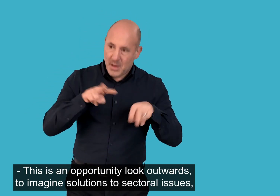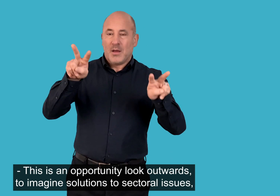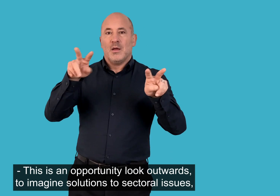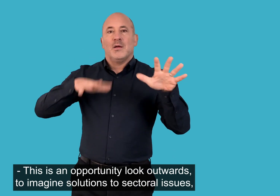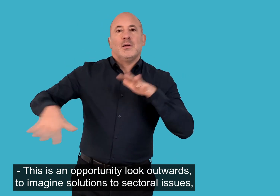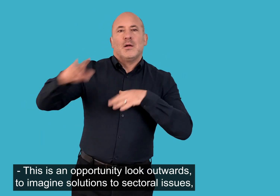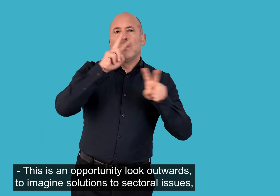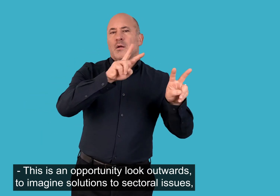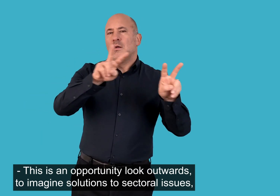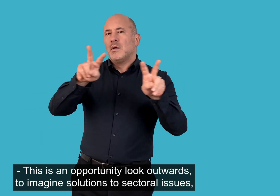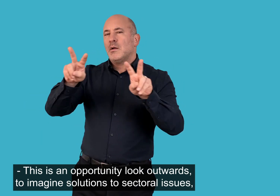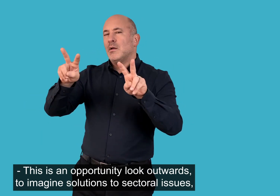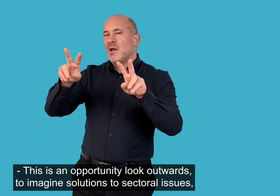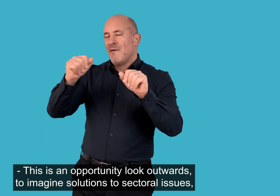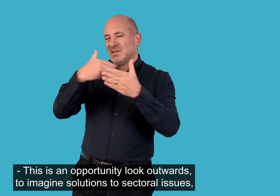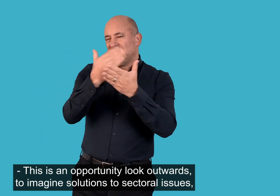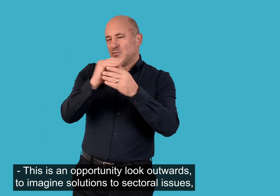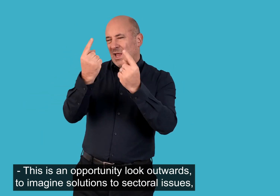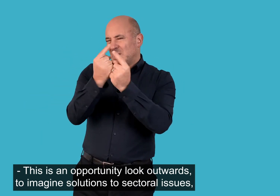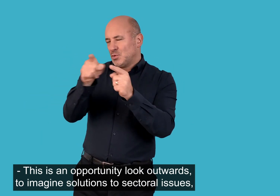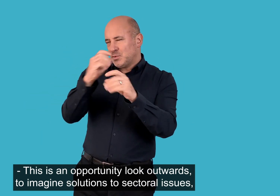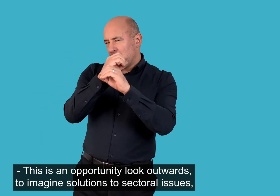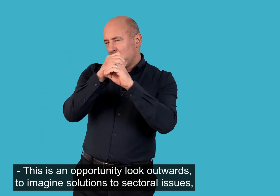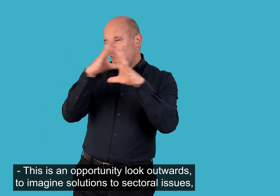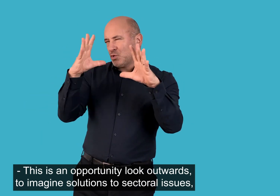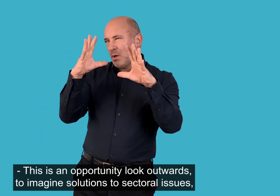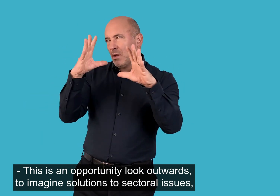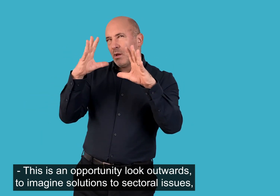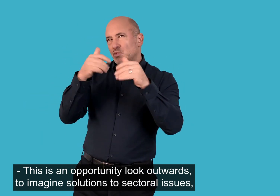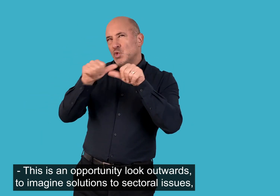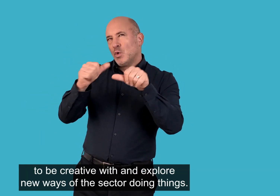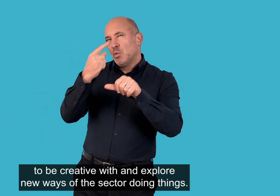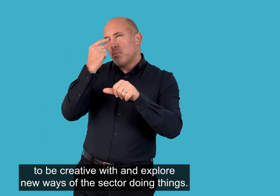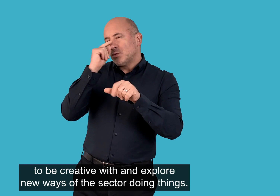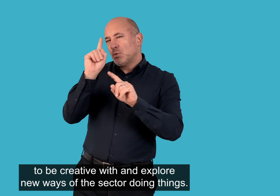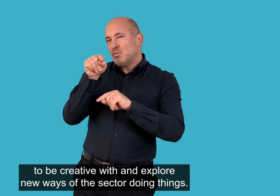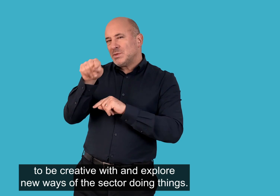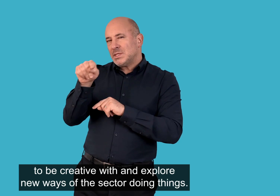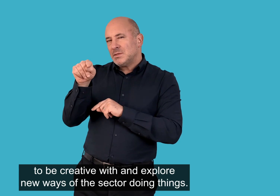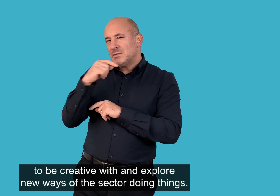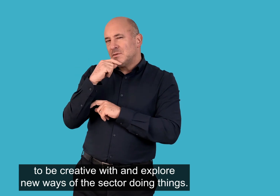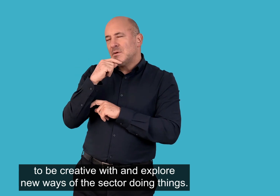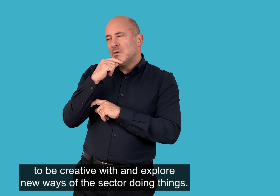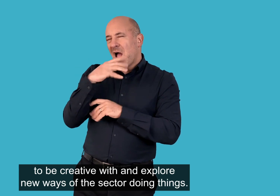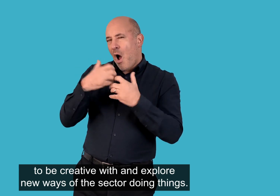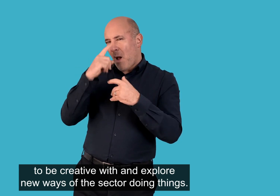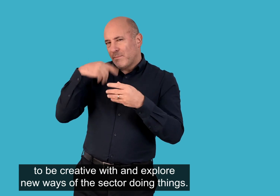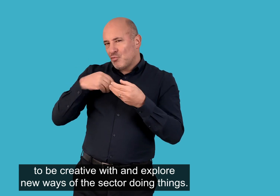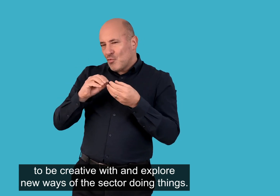sectoral issues. to be creative with and explore new